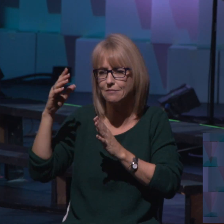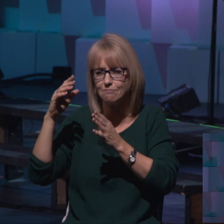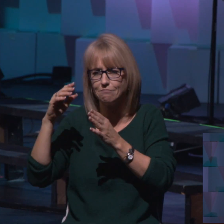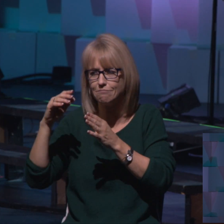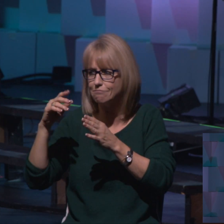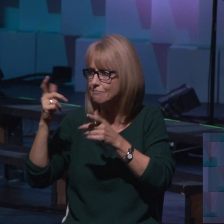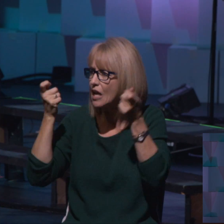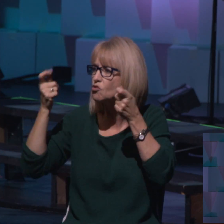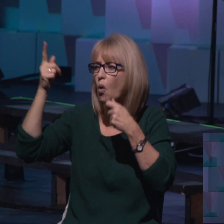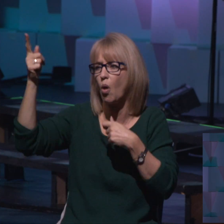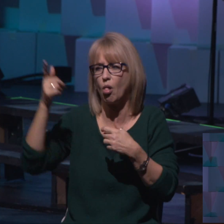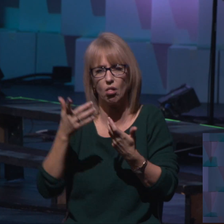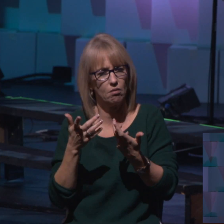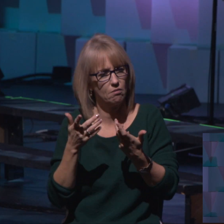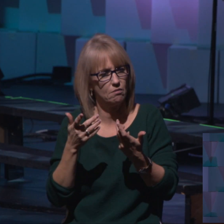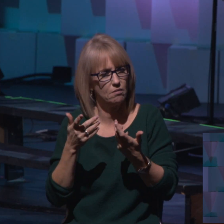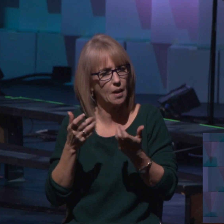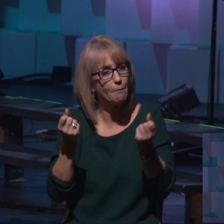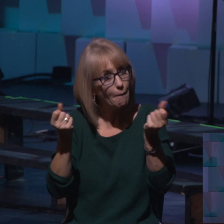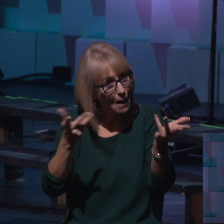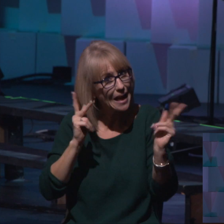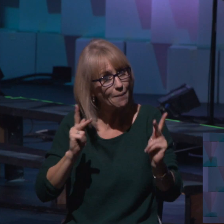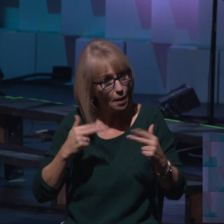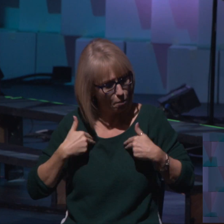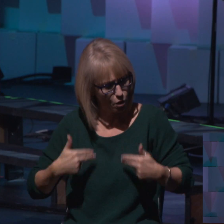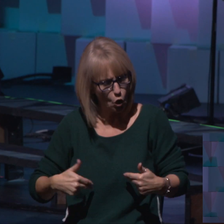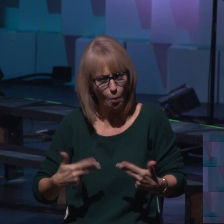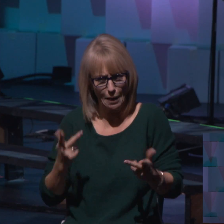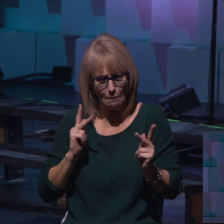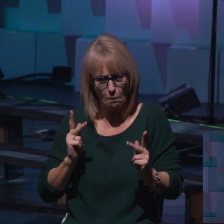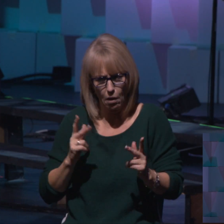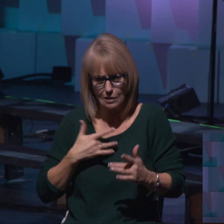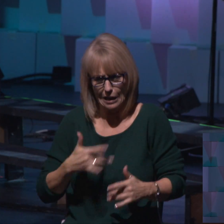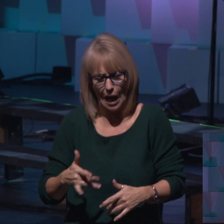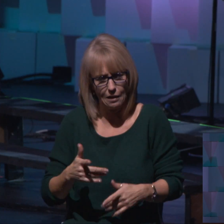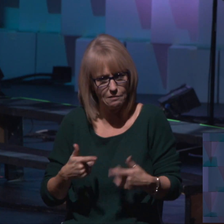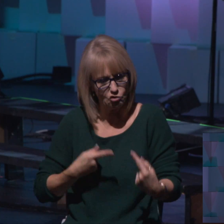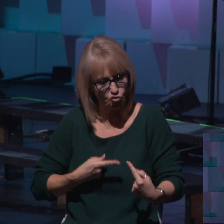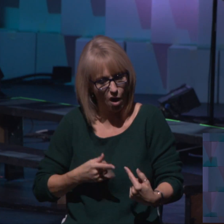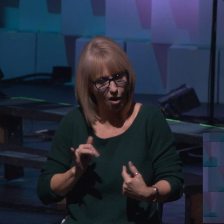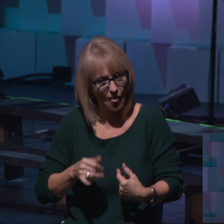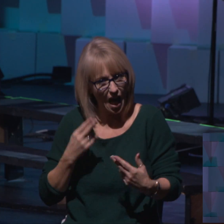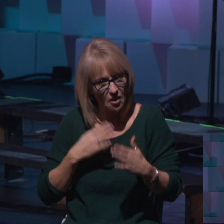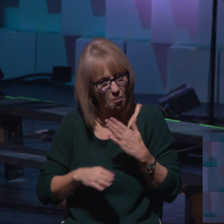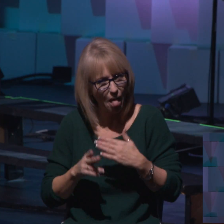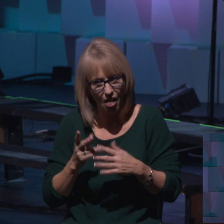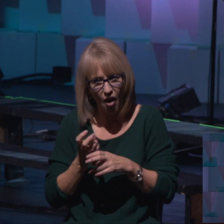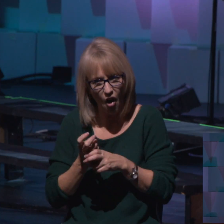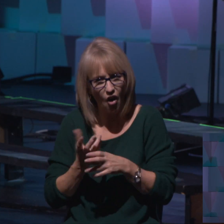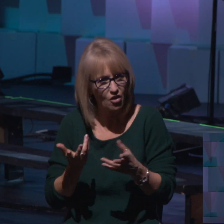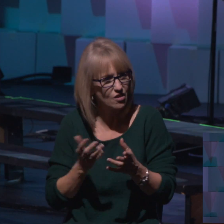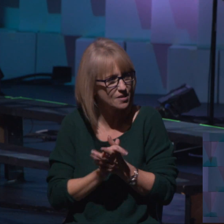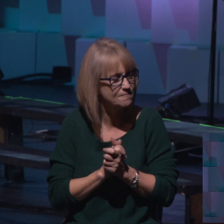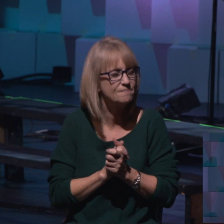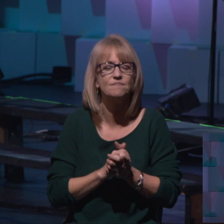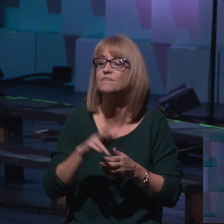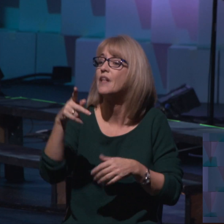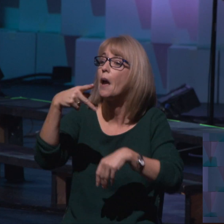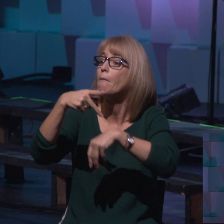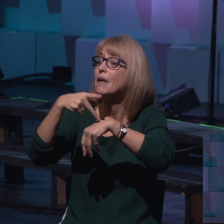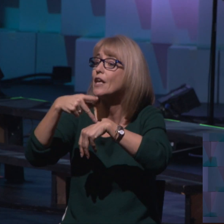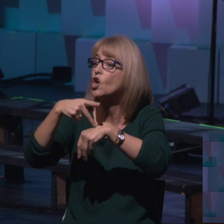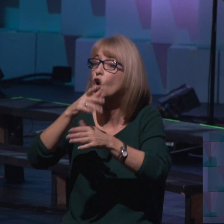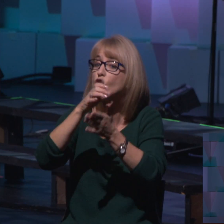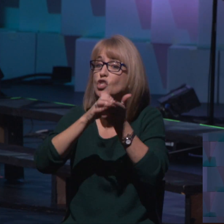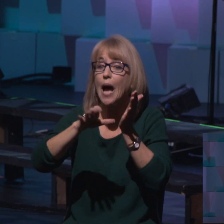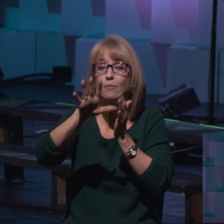human beings, it's something that often is a struggle for us. Something we see in Peter in the book of Luke chapter 5 verse 8, after